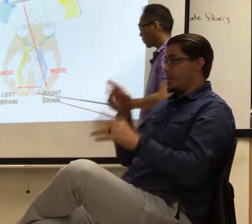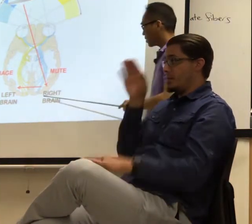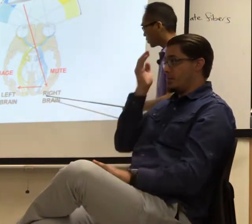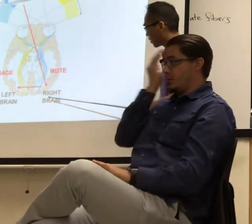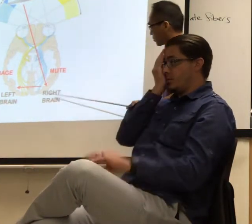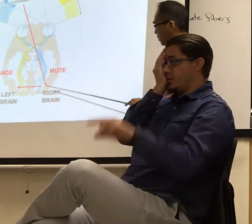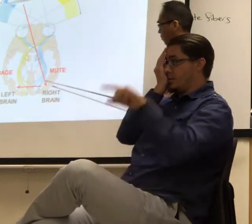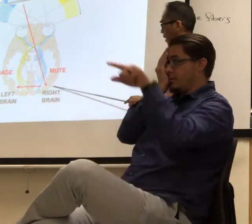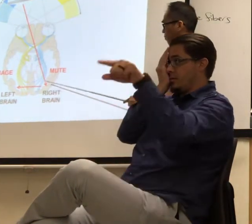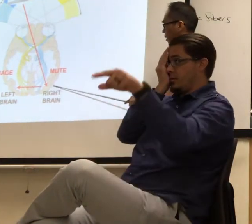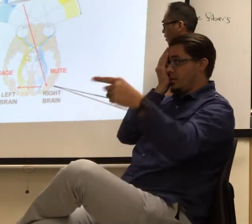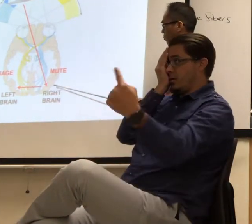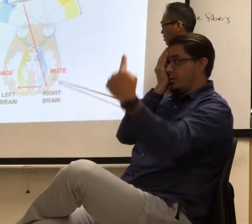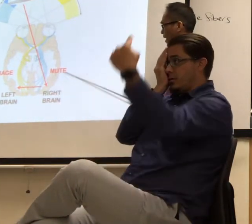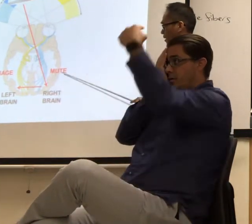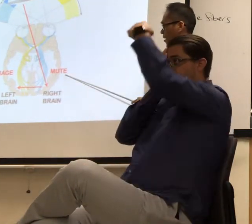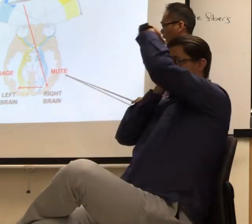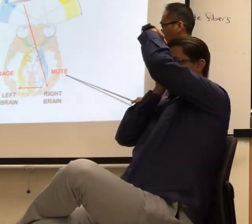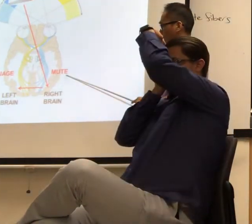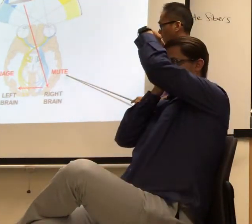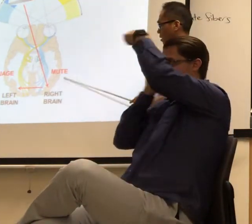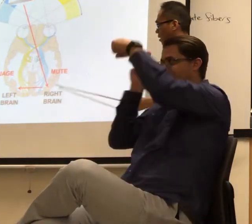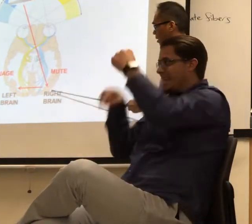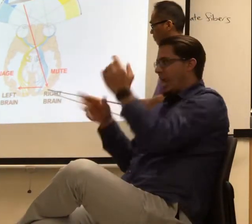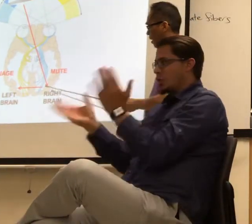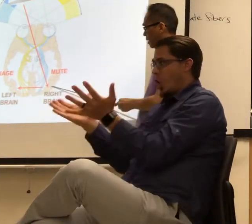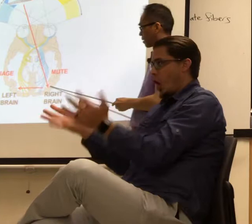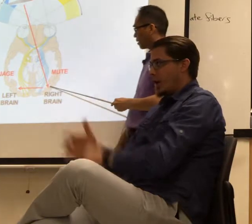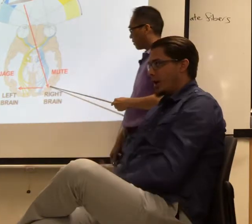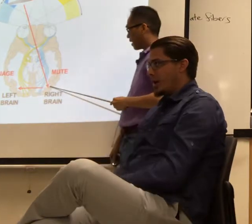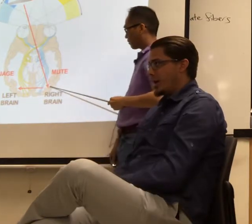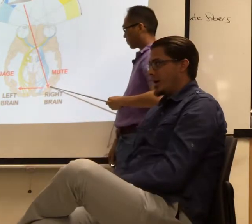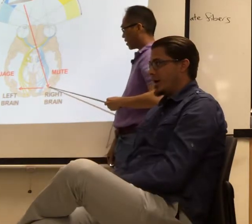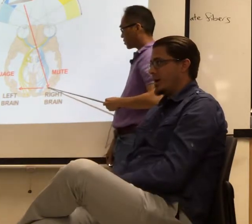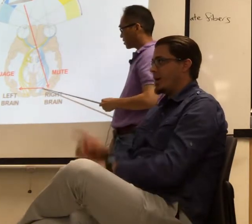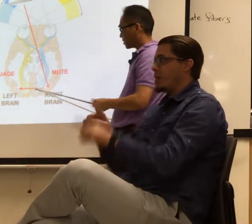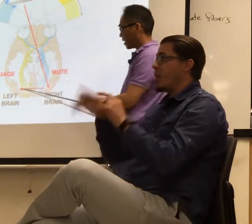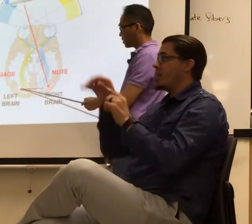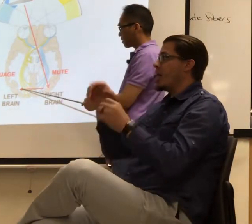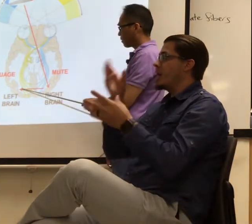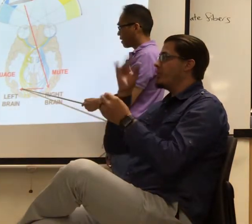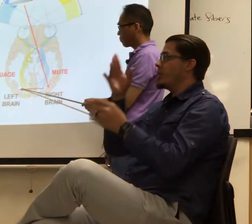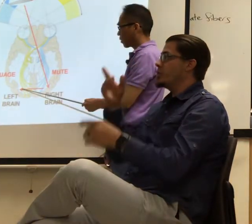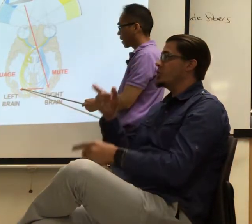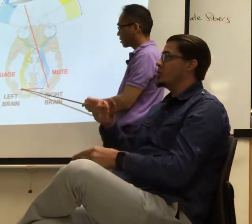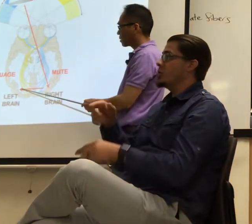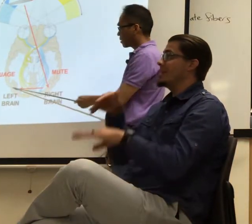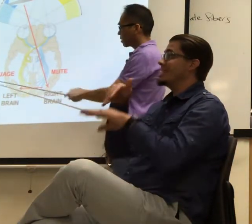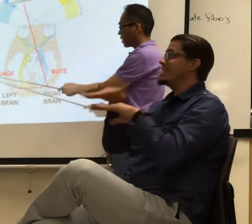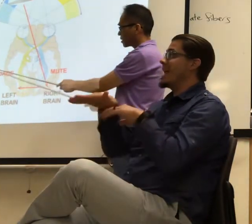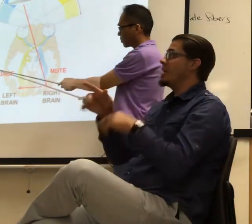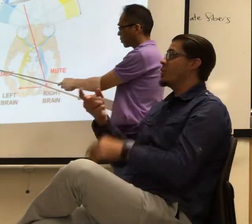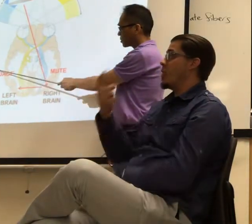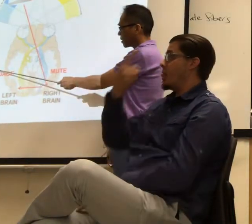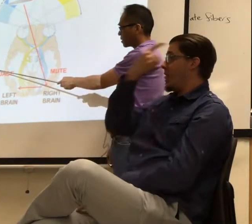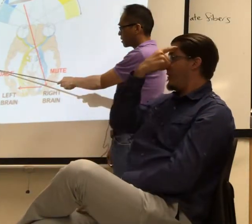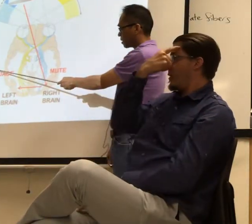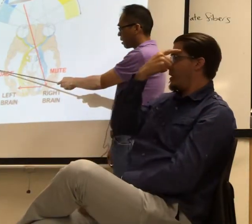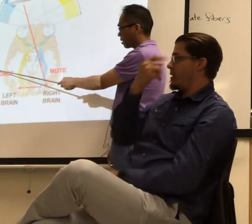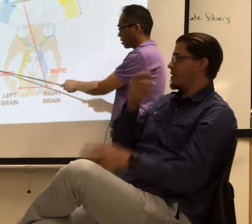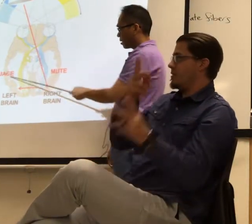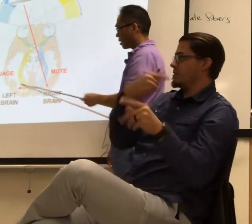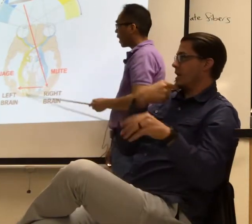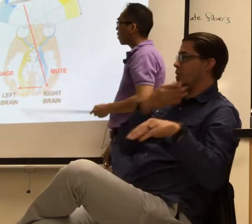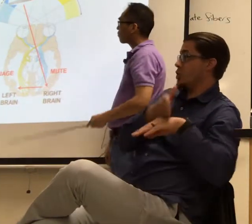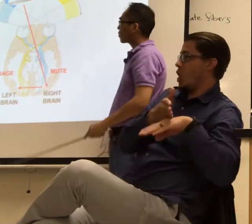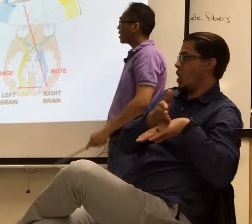the information goes to the right brain, which can't talk. But that information is sent to the left brain, you ask the person, they say